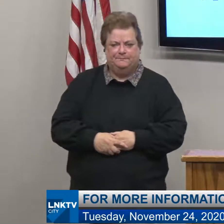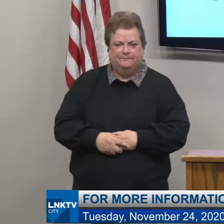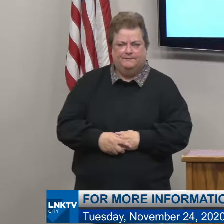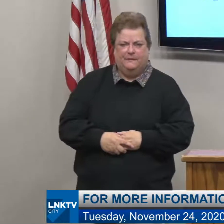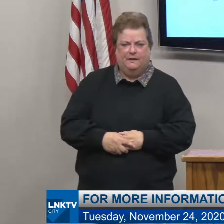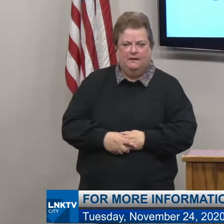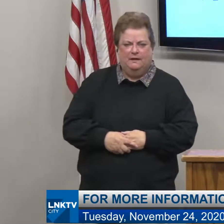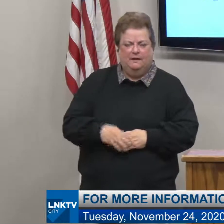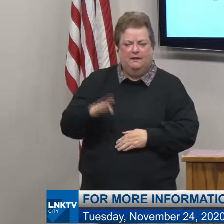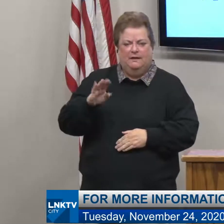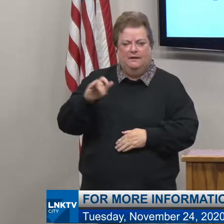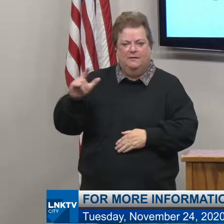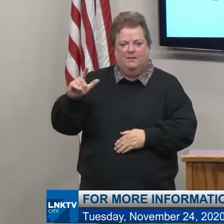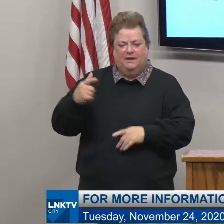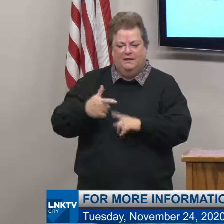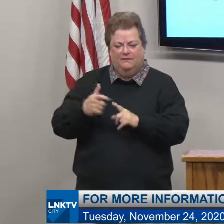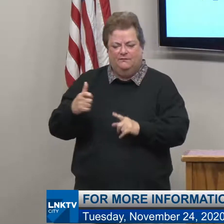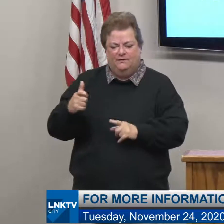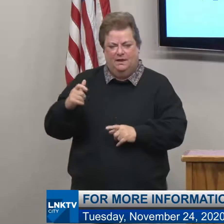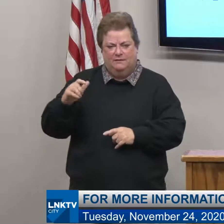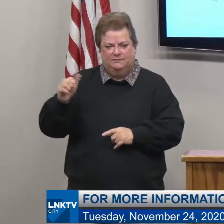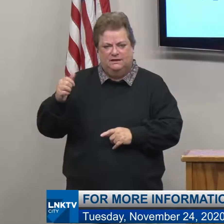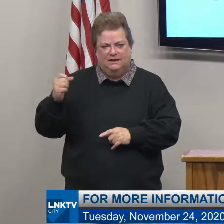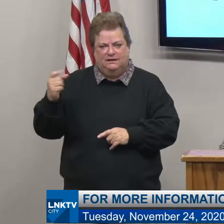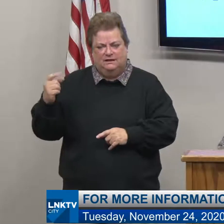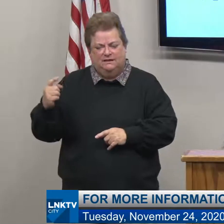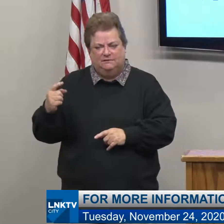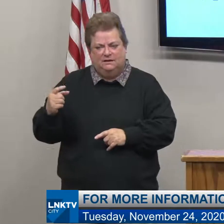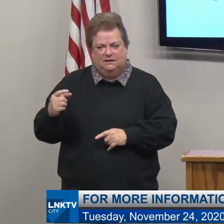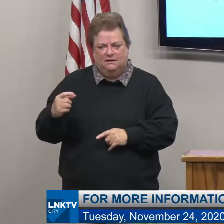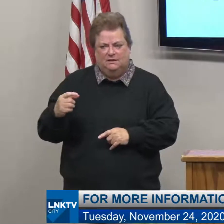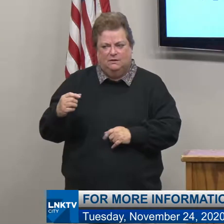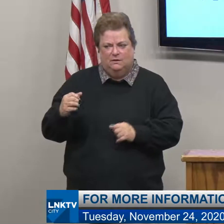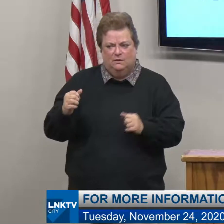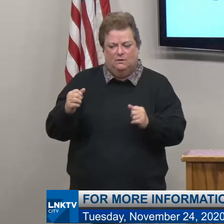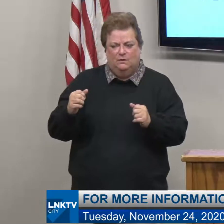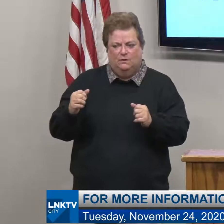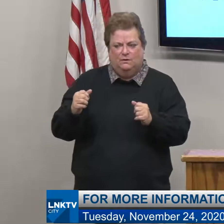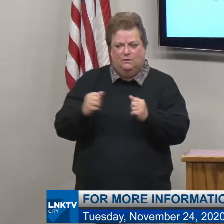Pat, this is Bill again. I did have a follow-up DHM question on the no